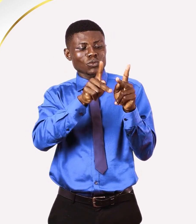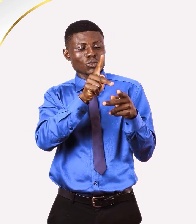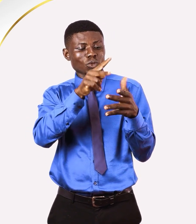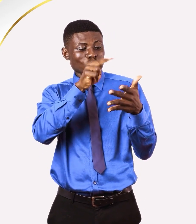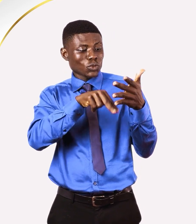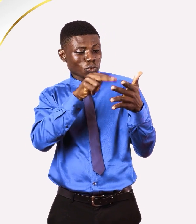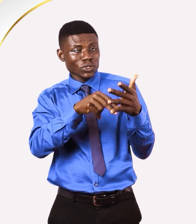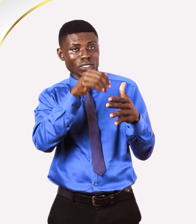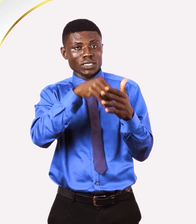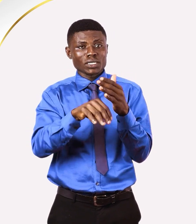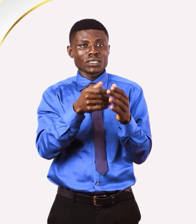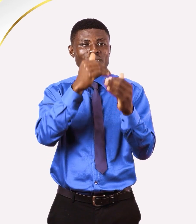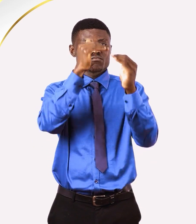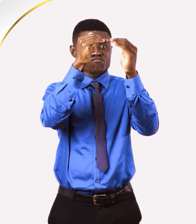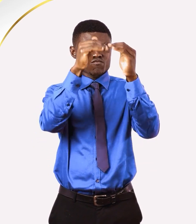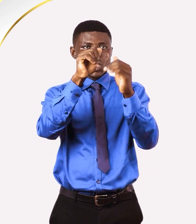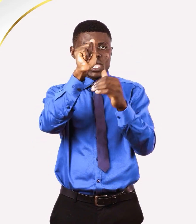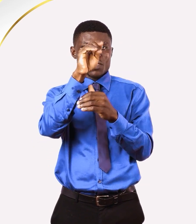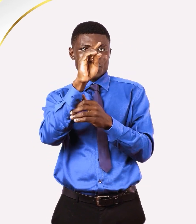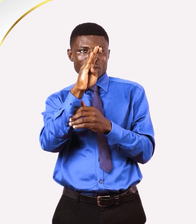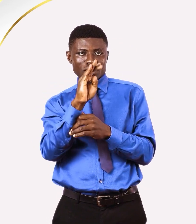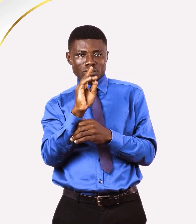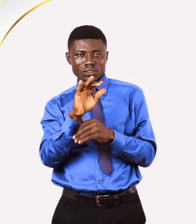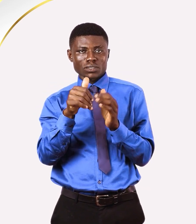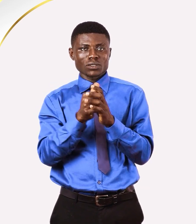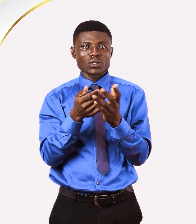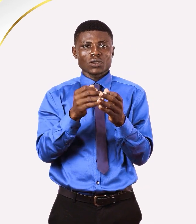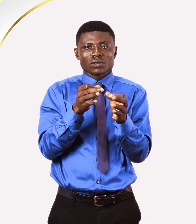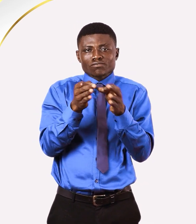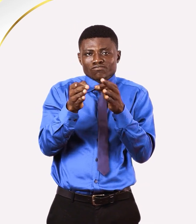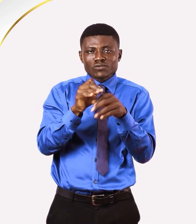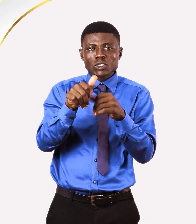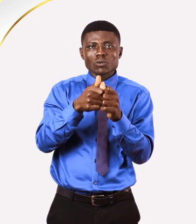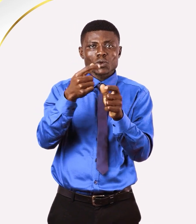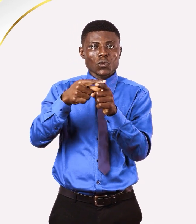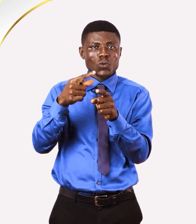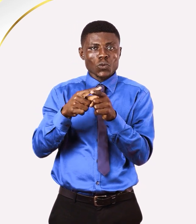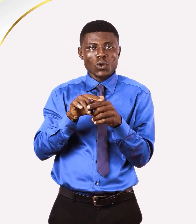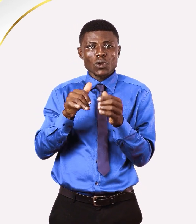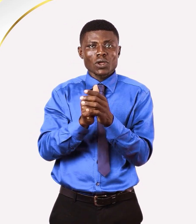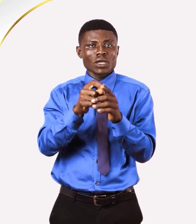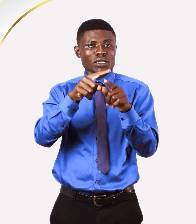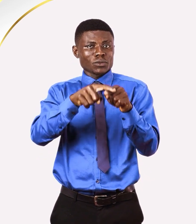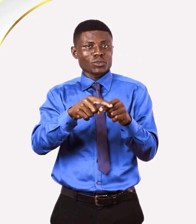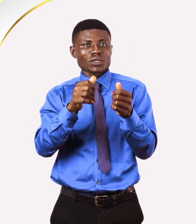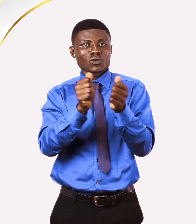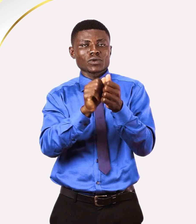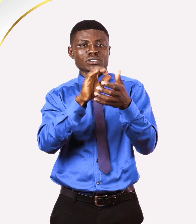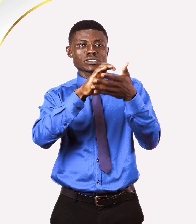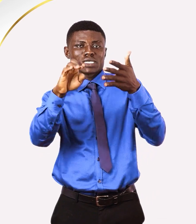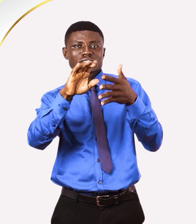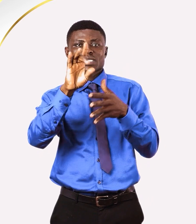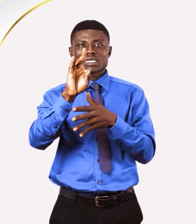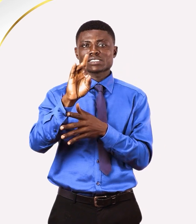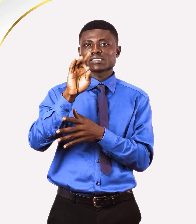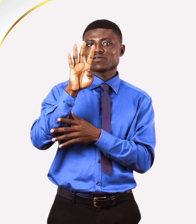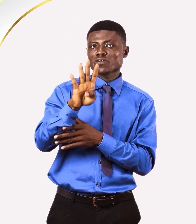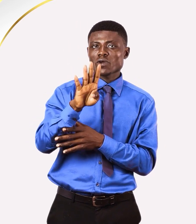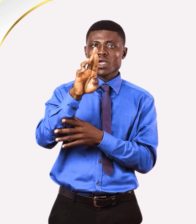unfamiliar to readers listed in alphabetical order. Definitions for terms are based on